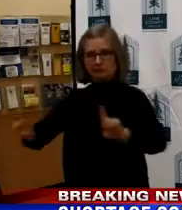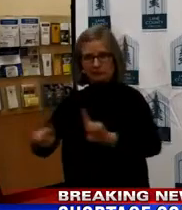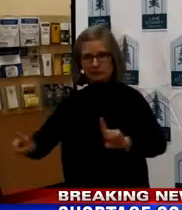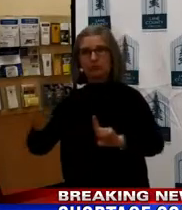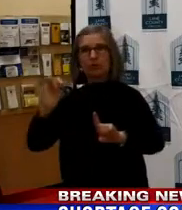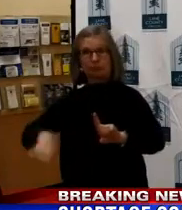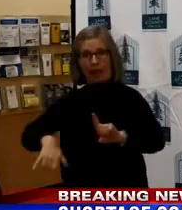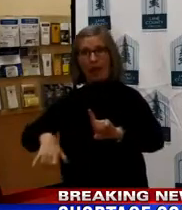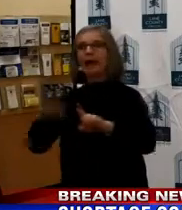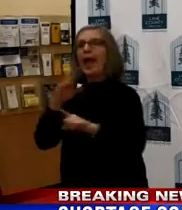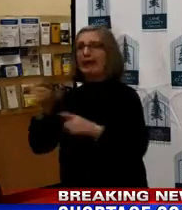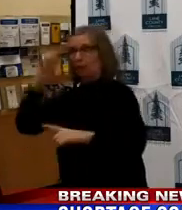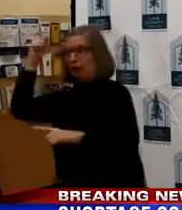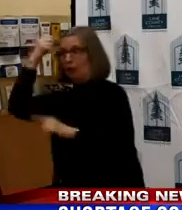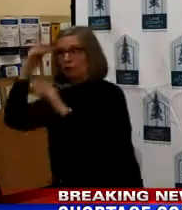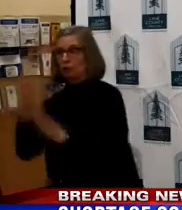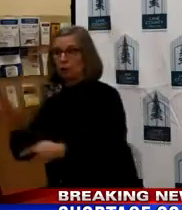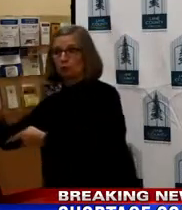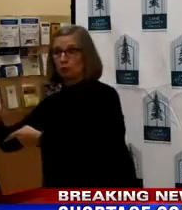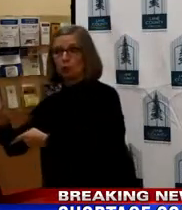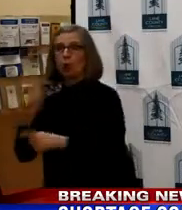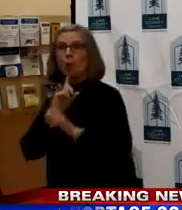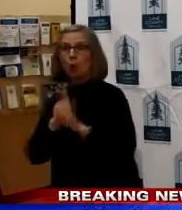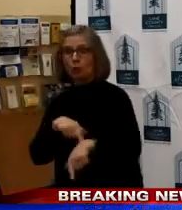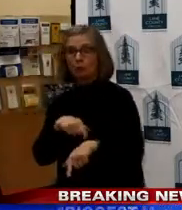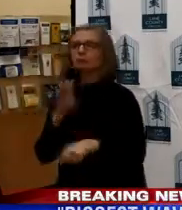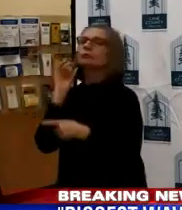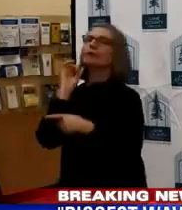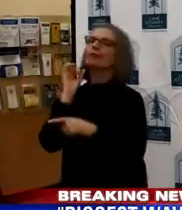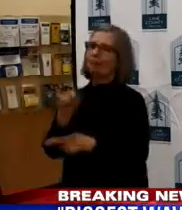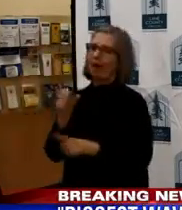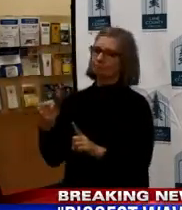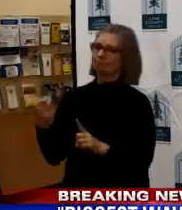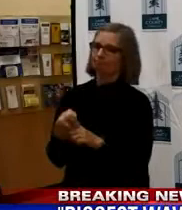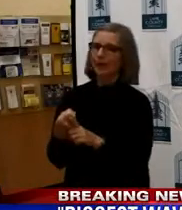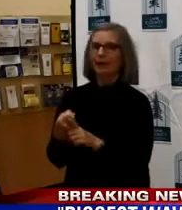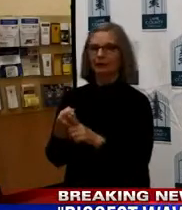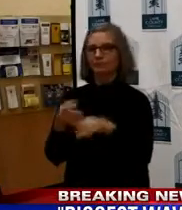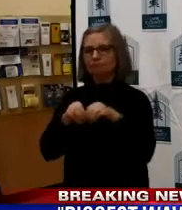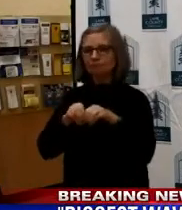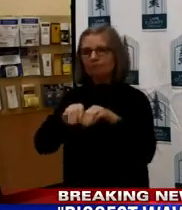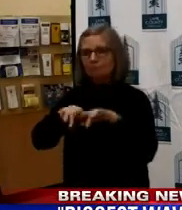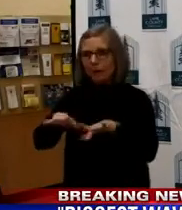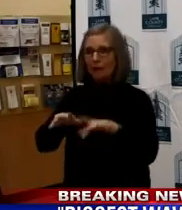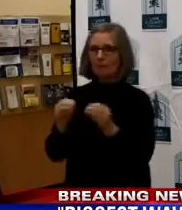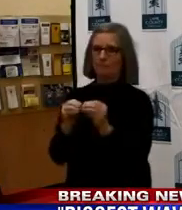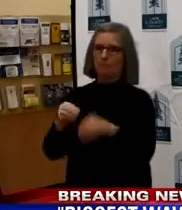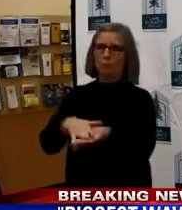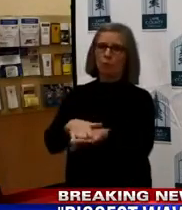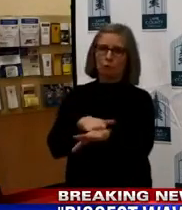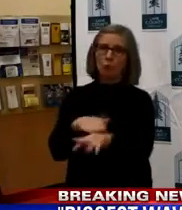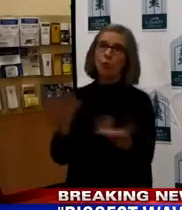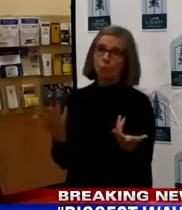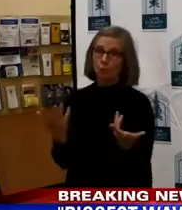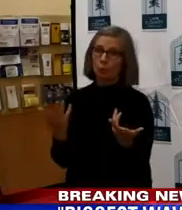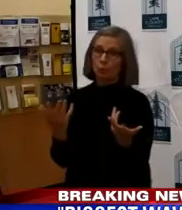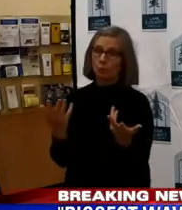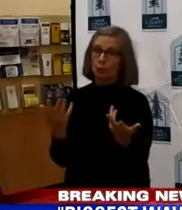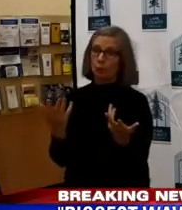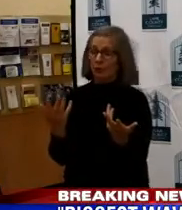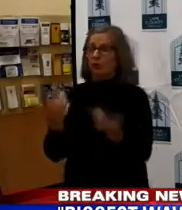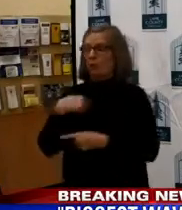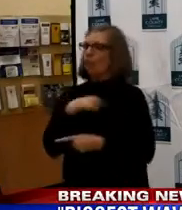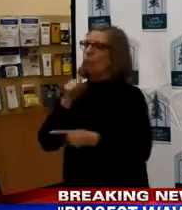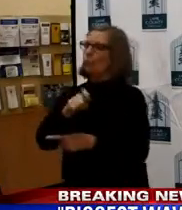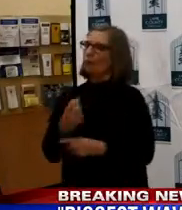tests, or the positive tests that are coming in. And so as we wait to see which one of those is predominantly true, and it's